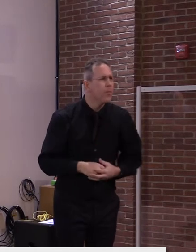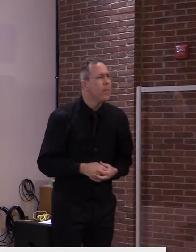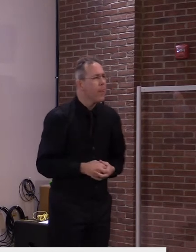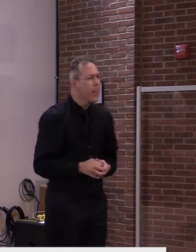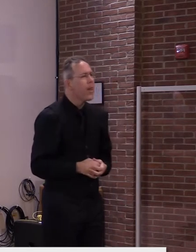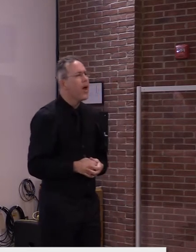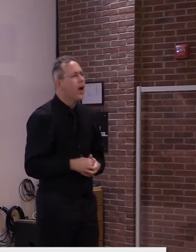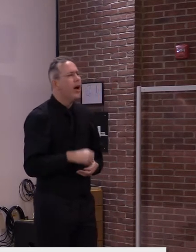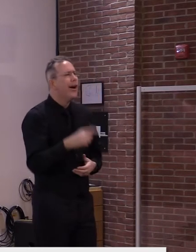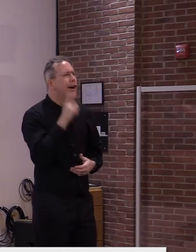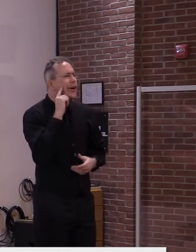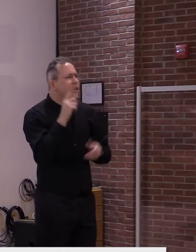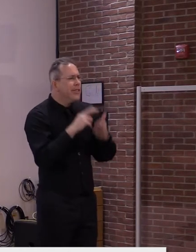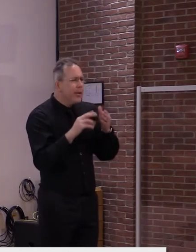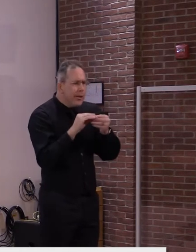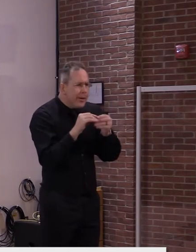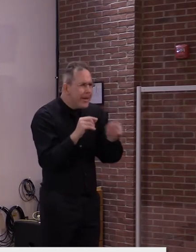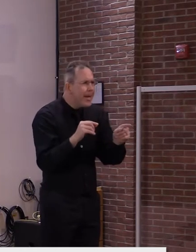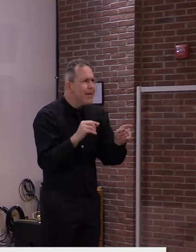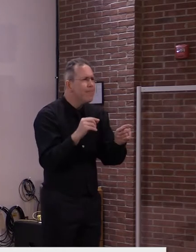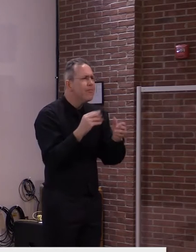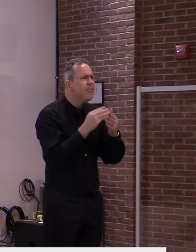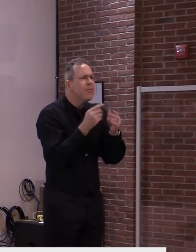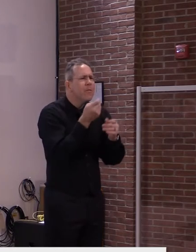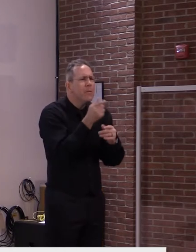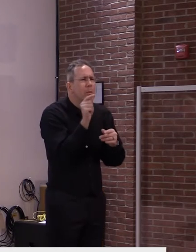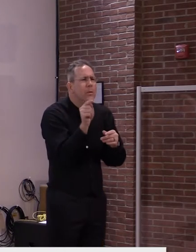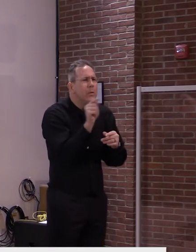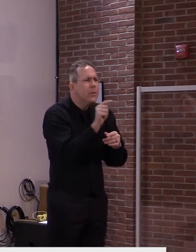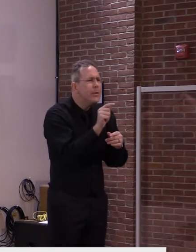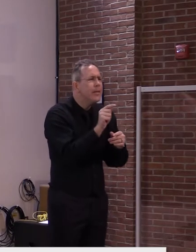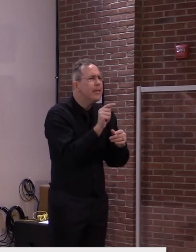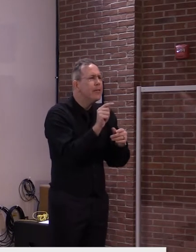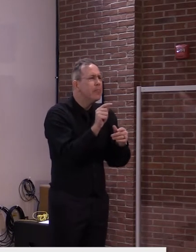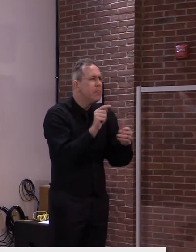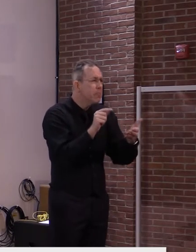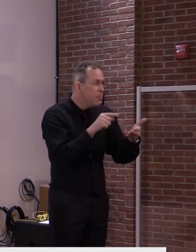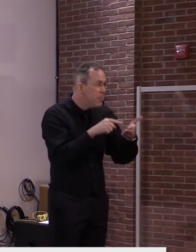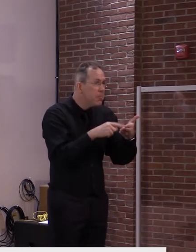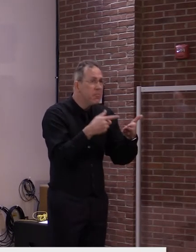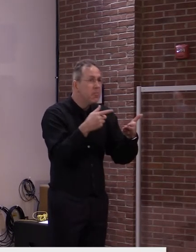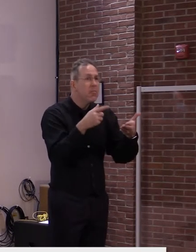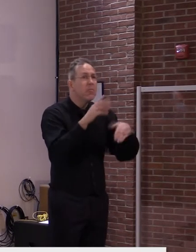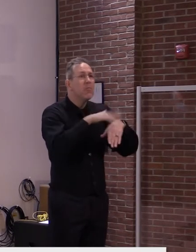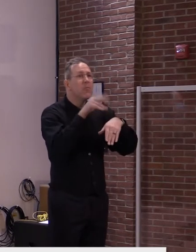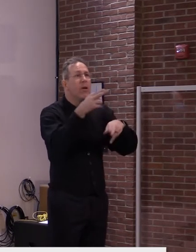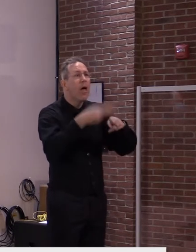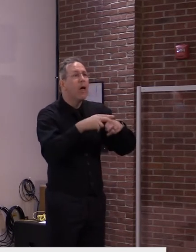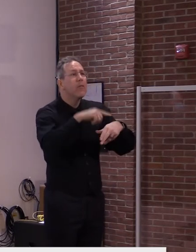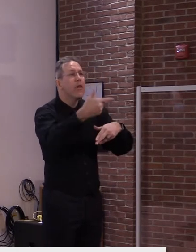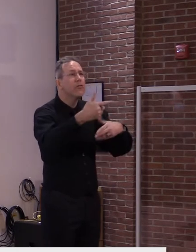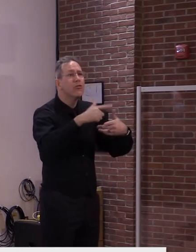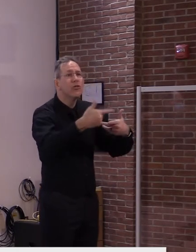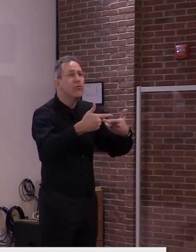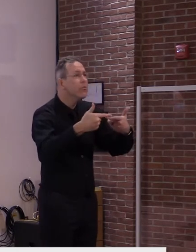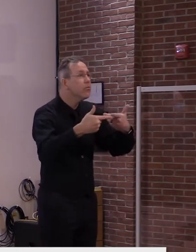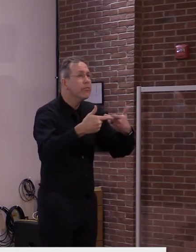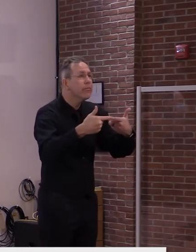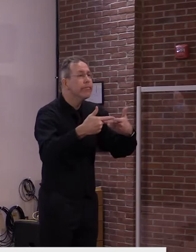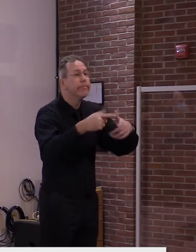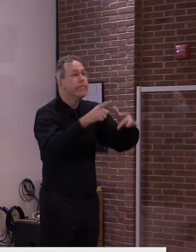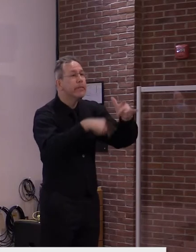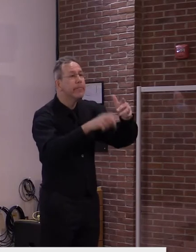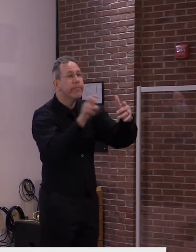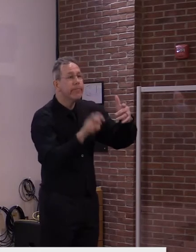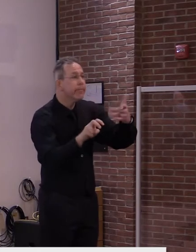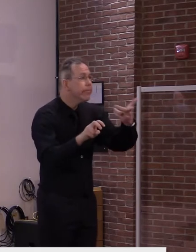was widespread. I heard if there are any, and I haven't heard of any, it was minimal.